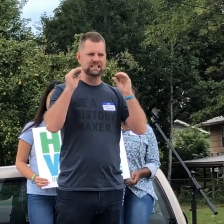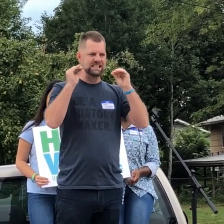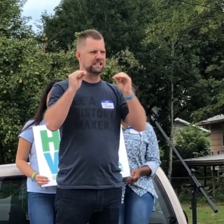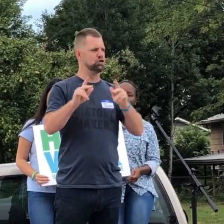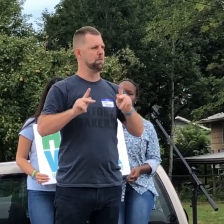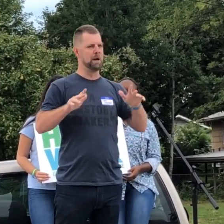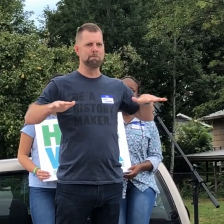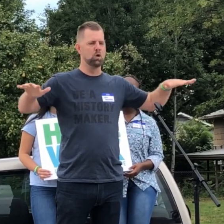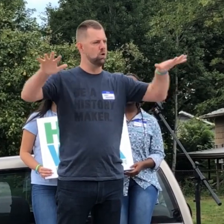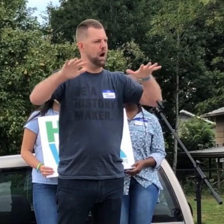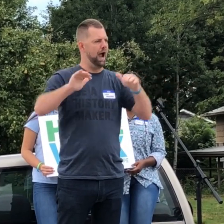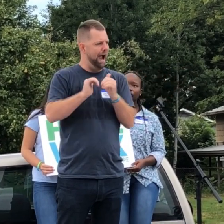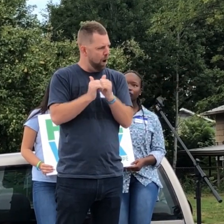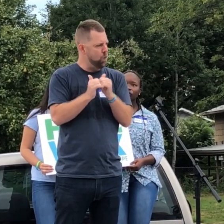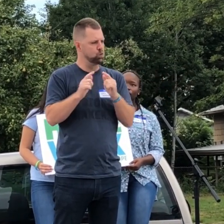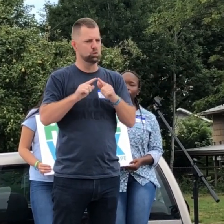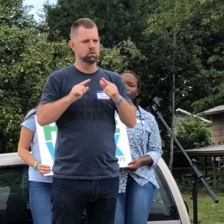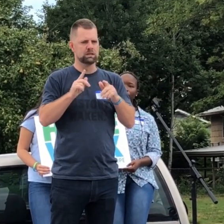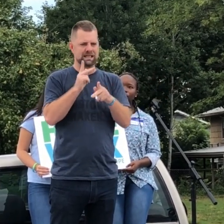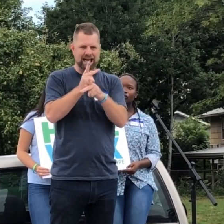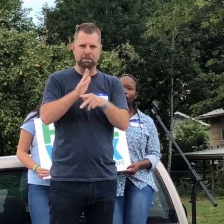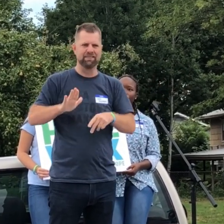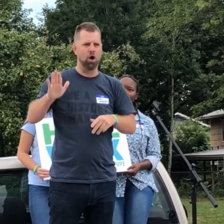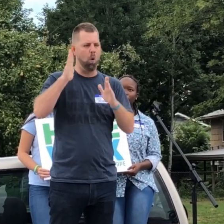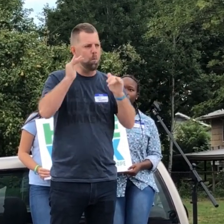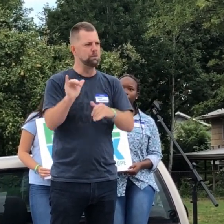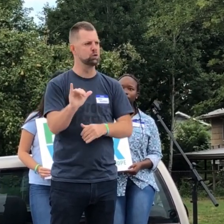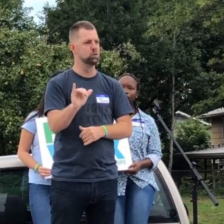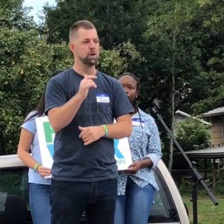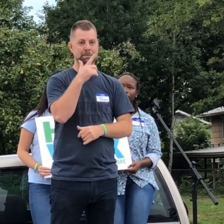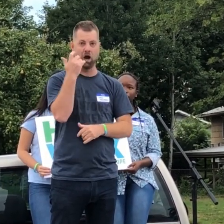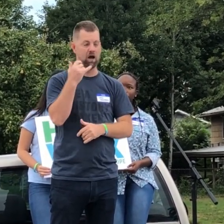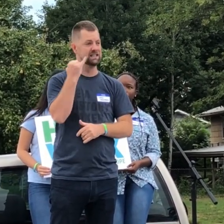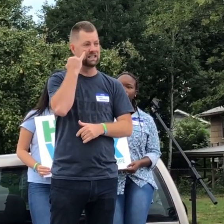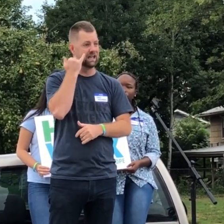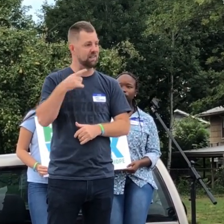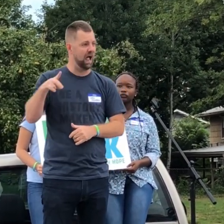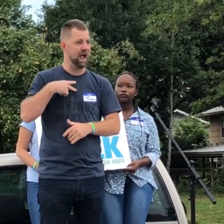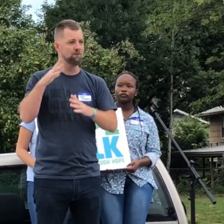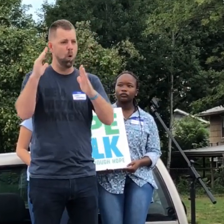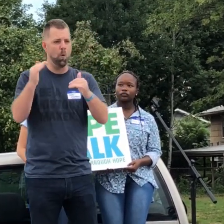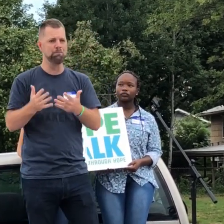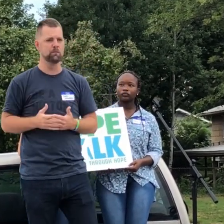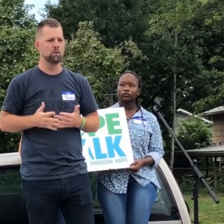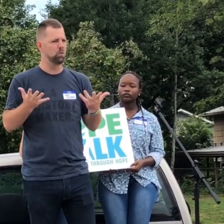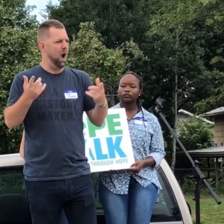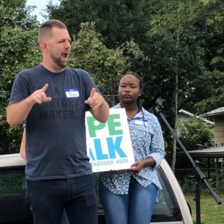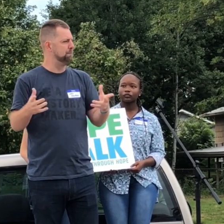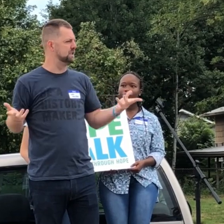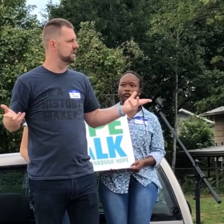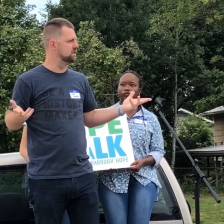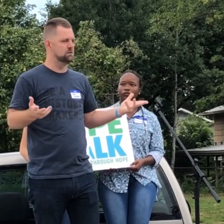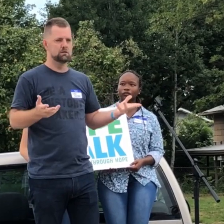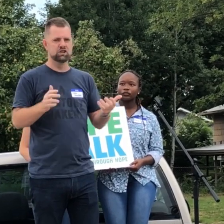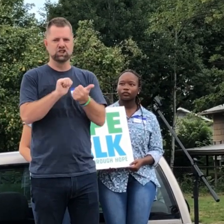grab it and I had to use it, and I had to teach people how to keep their hope and how to keep it alive. And if they have hope, what could